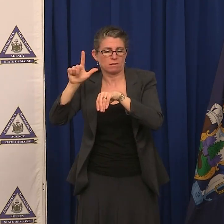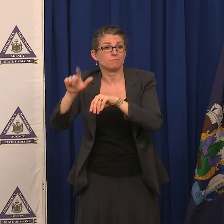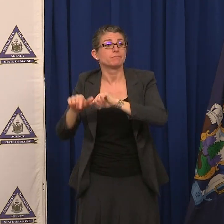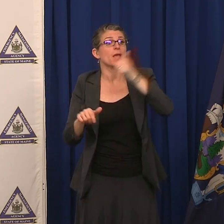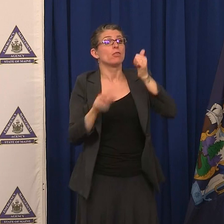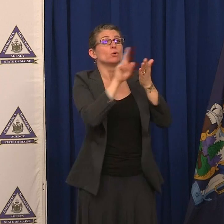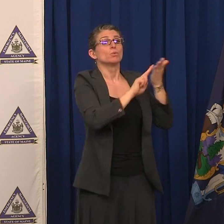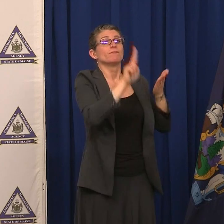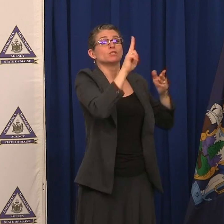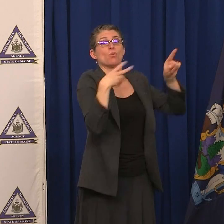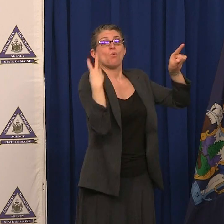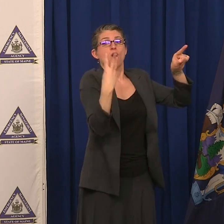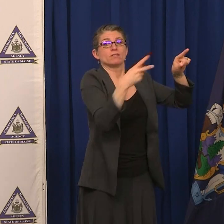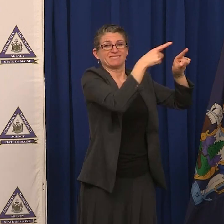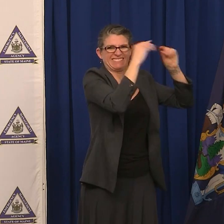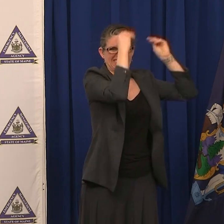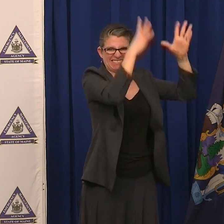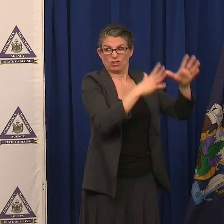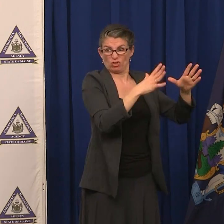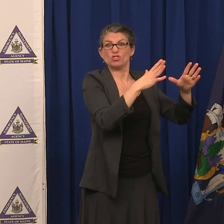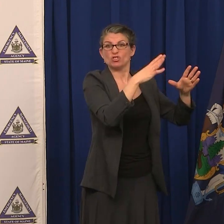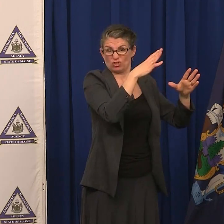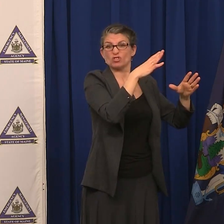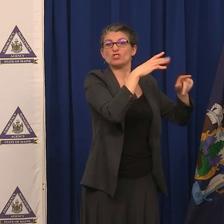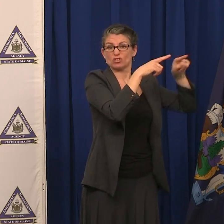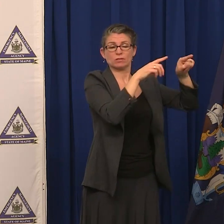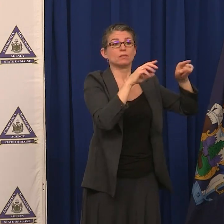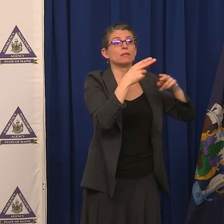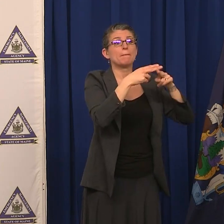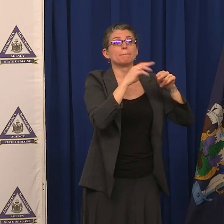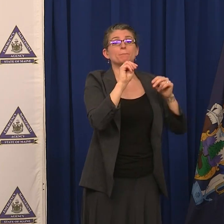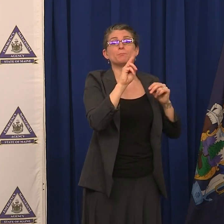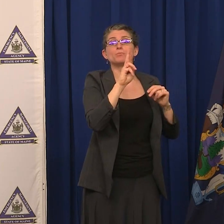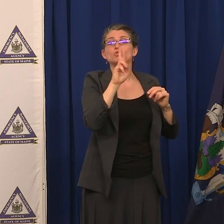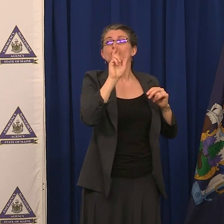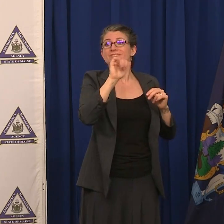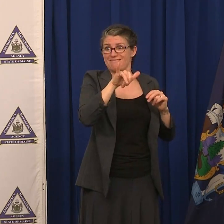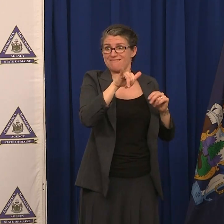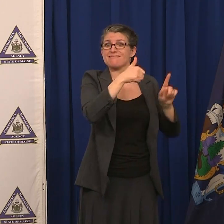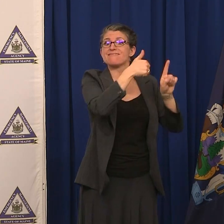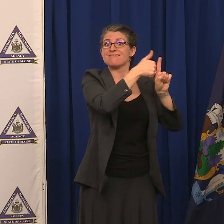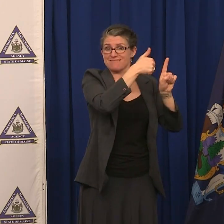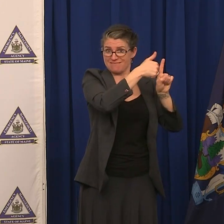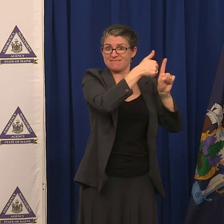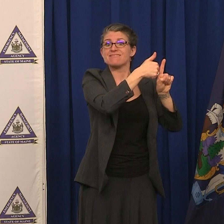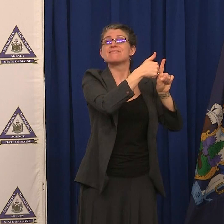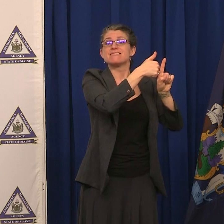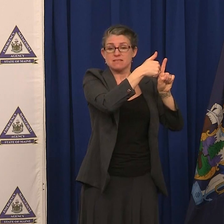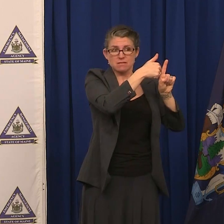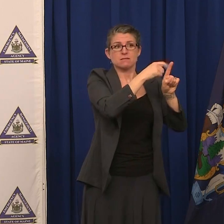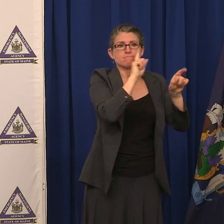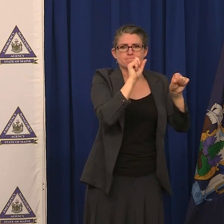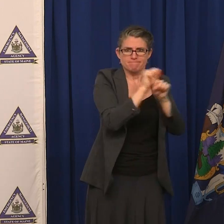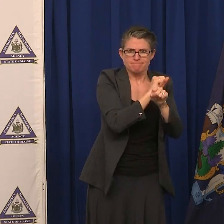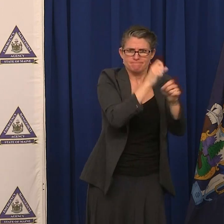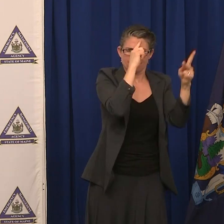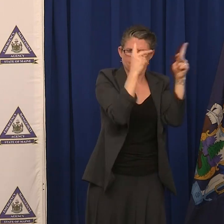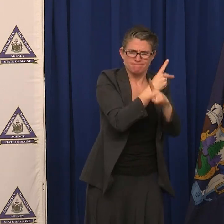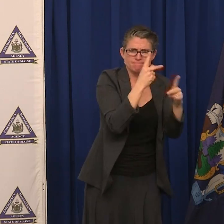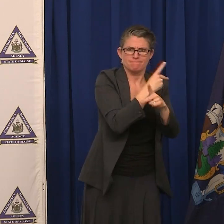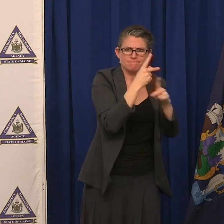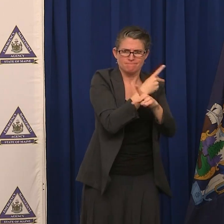actual outbreak in Wuhan and adapted that for different conditions. So that's more of what's called a best fit